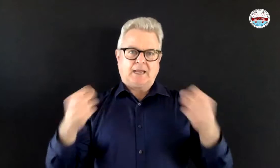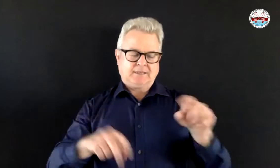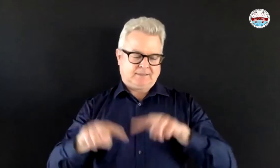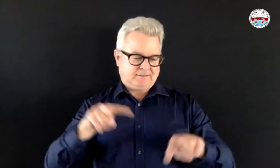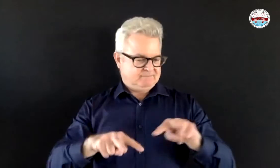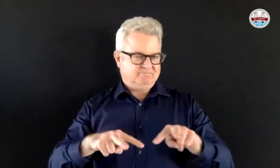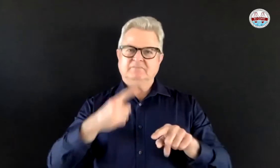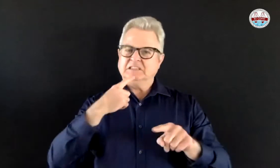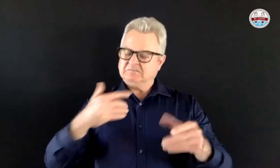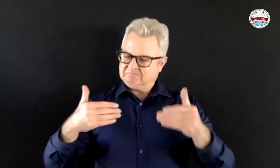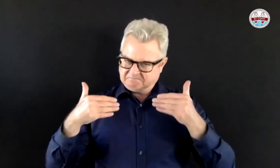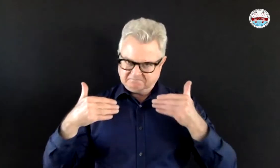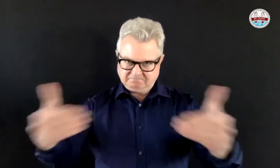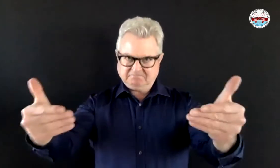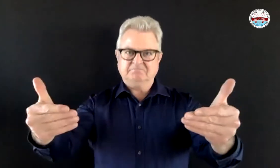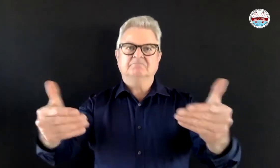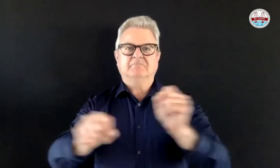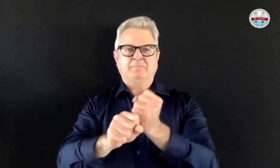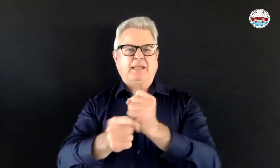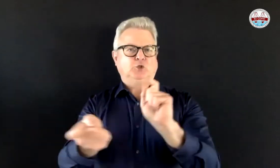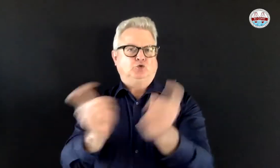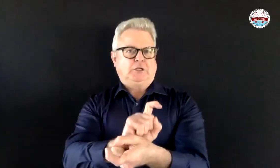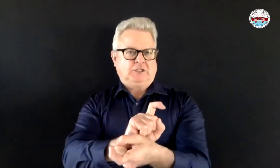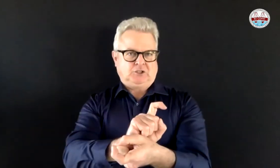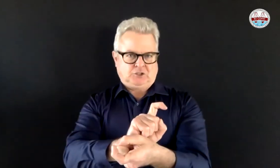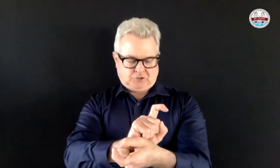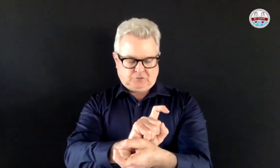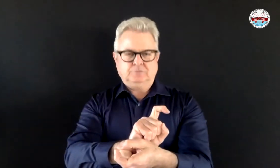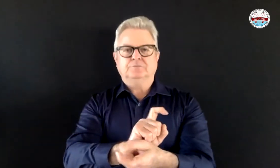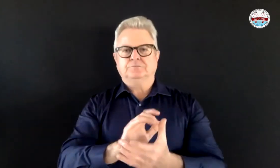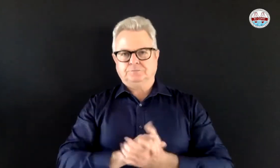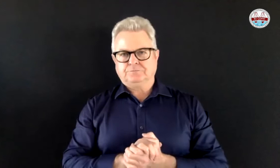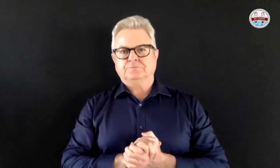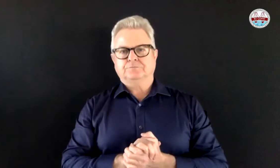decision for Governor McKee with the Rhode Island Department of Health to go ahead and make these changes.